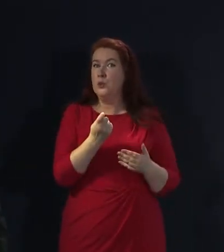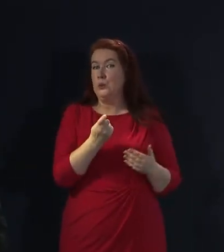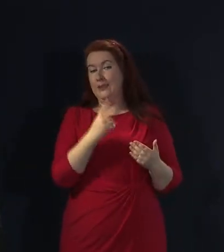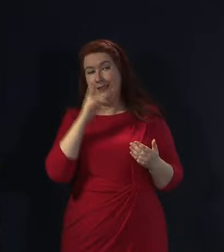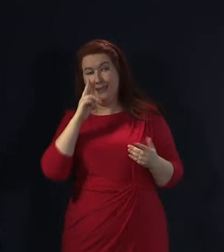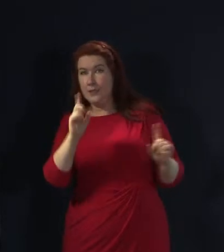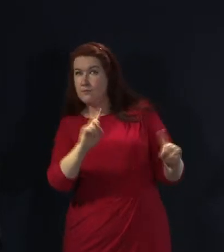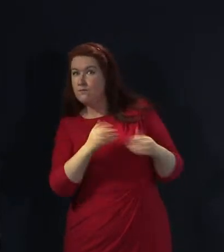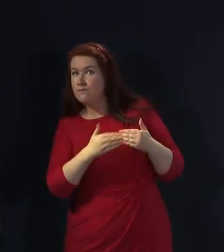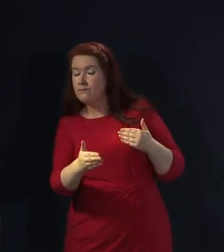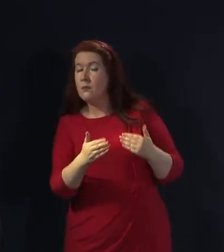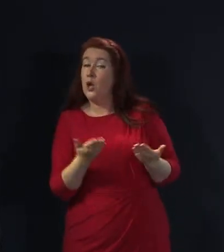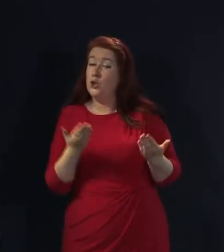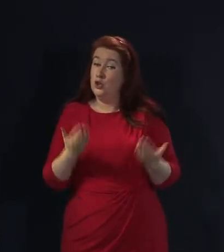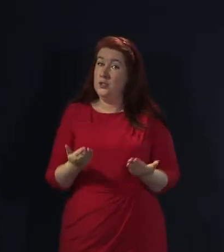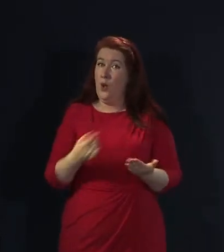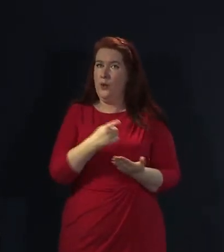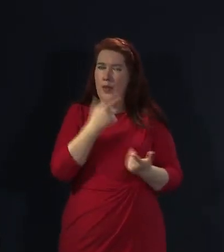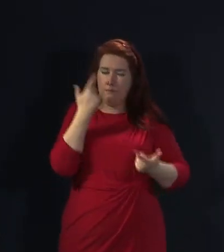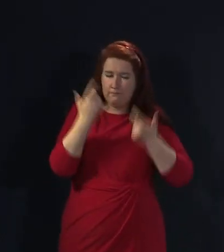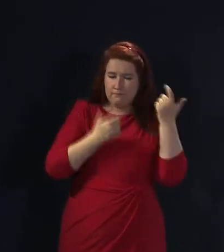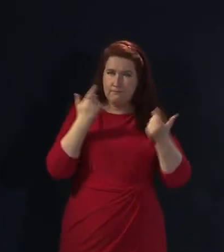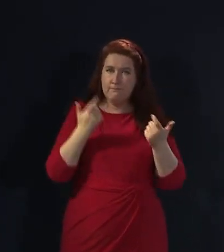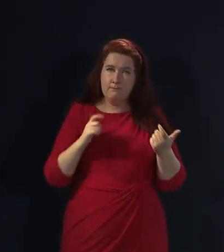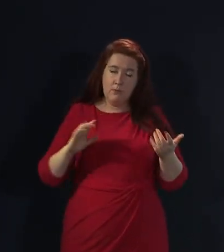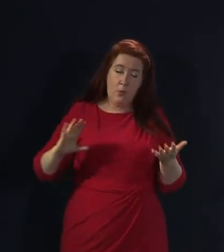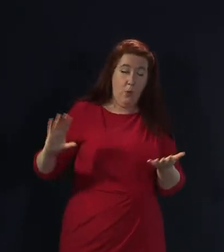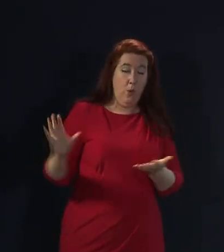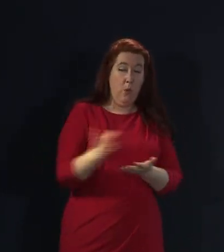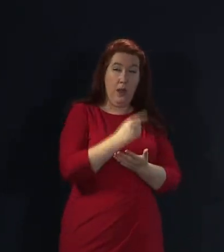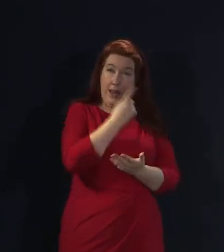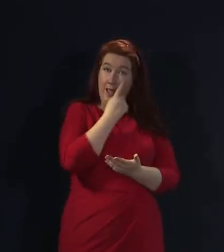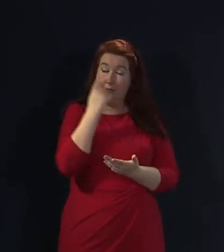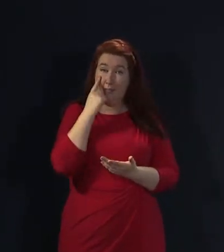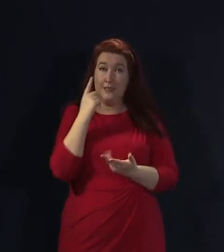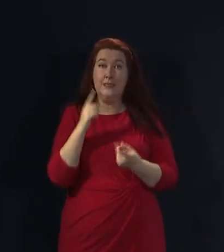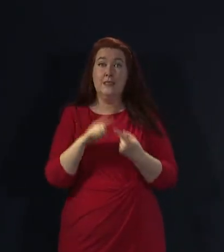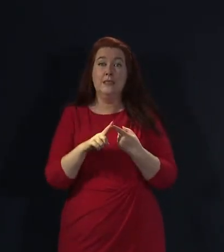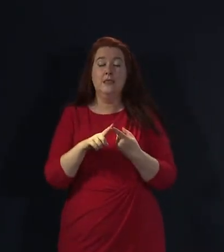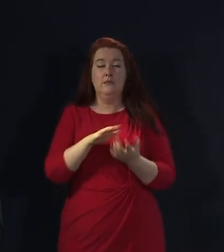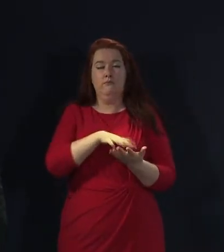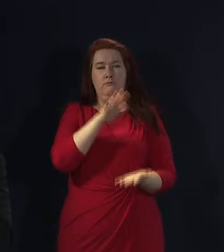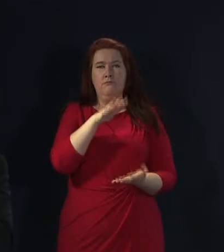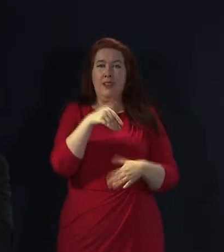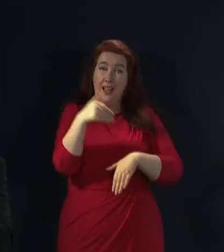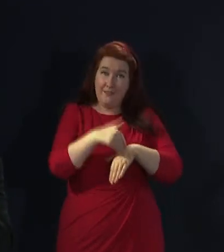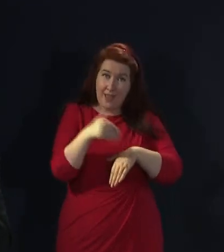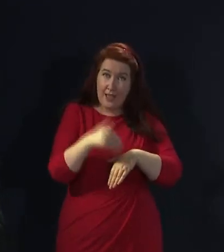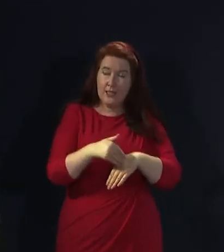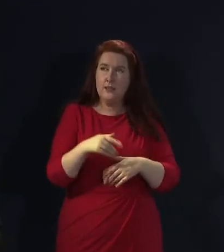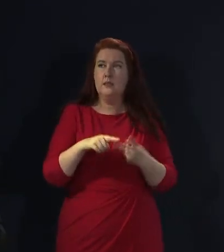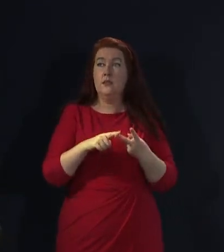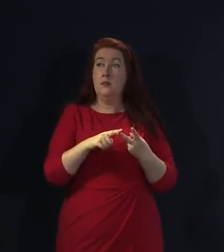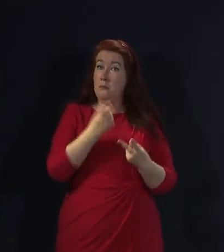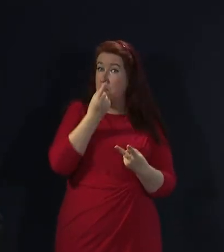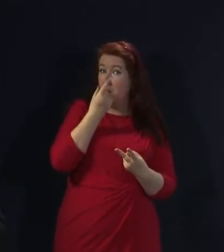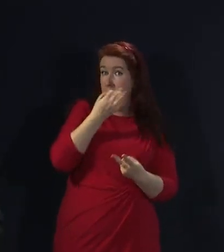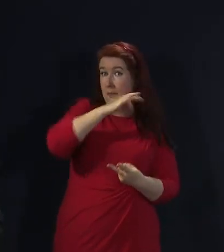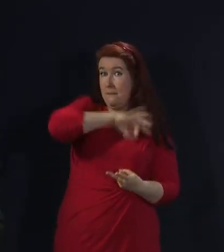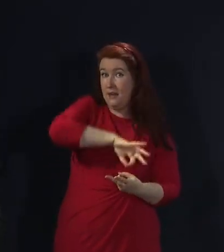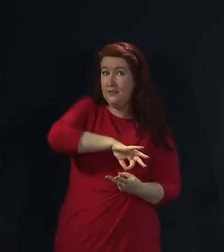forward. But at this moment, what they are looking at is all the evidence, not only for effect and the potential benefits